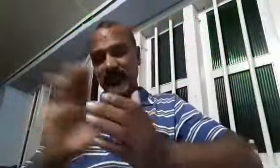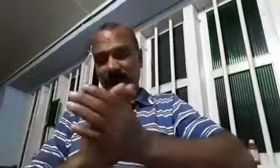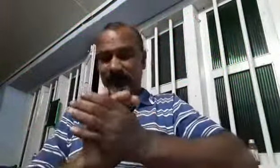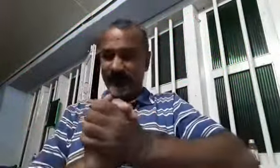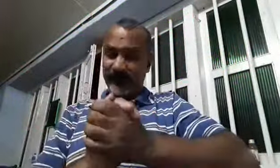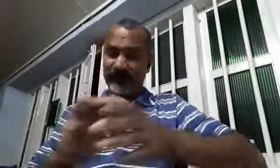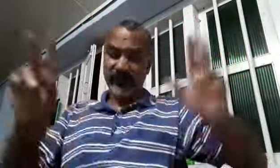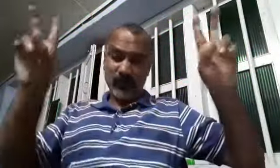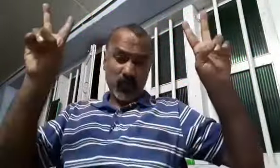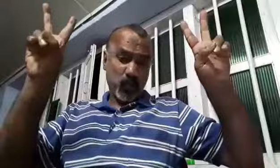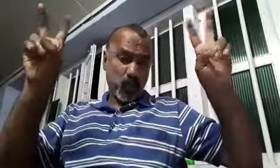Can Let's keep walking.